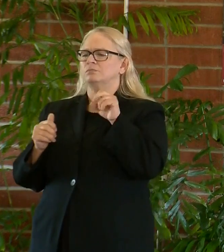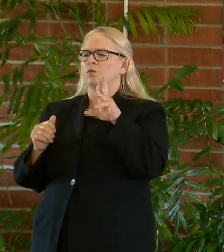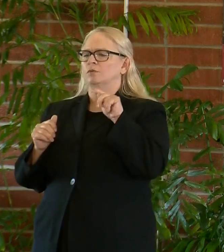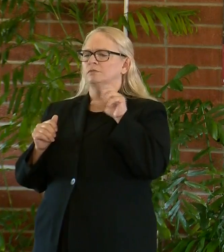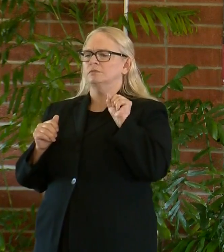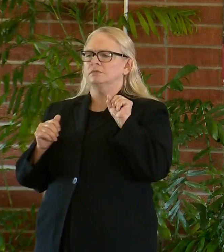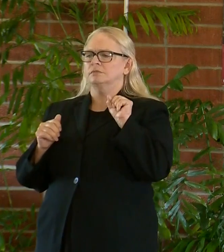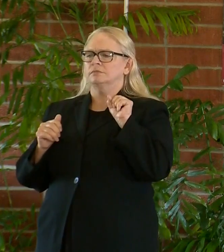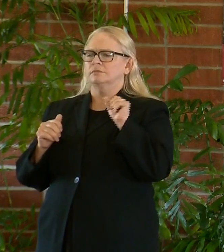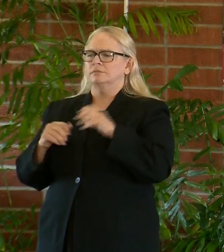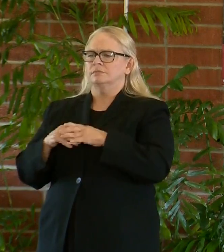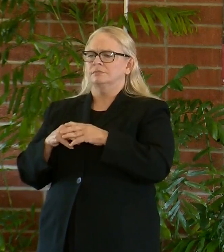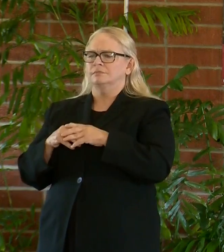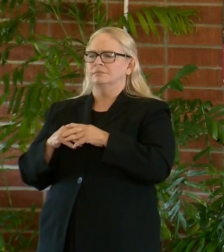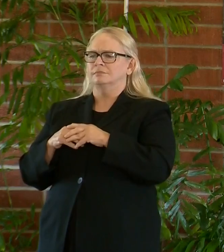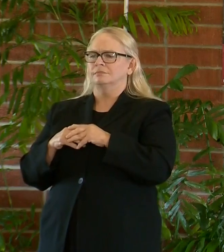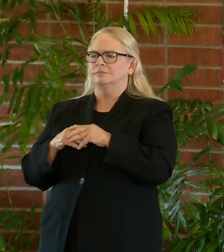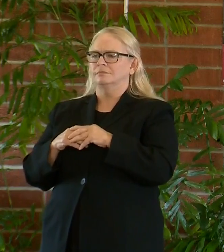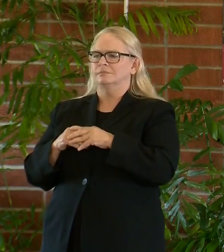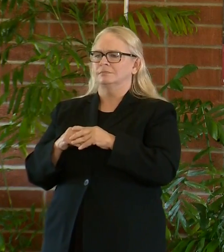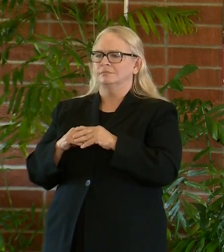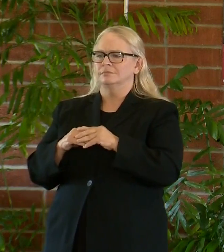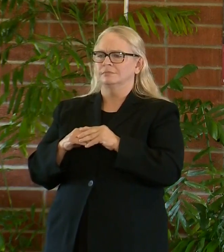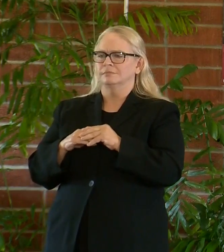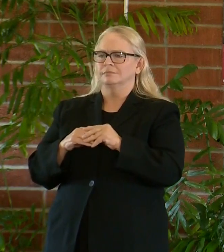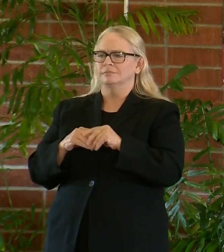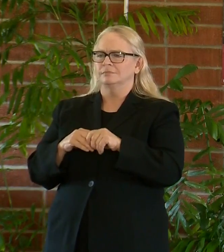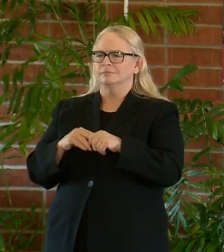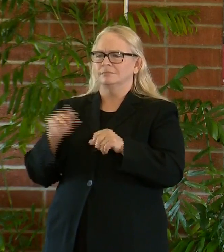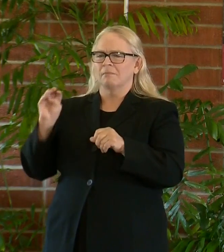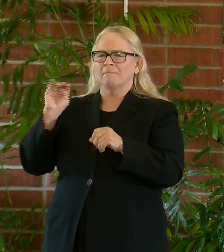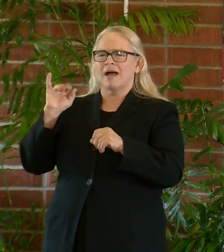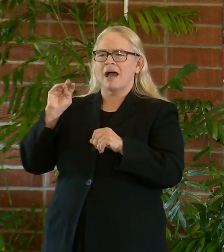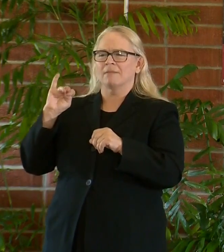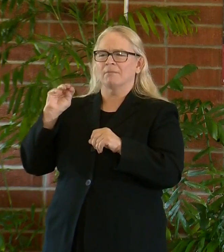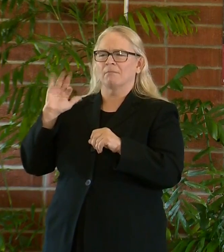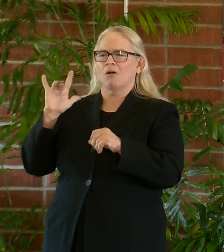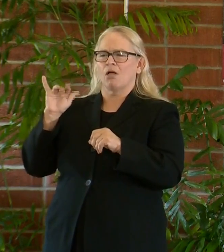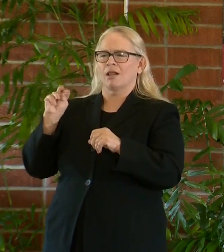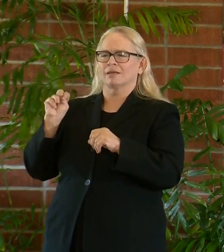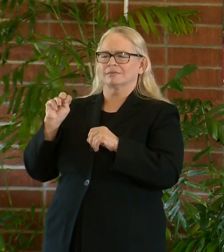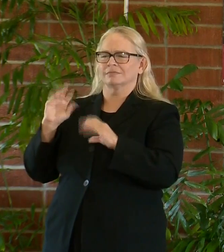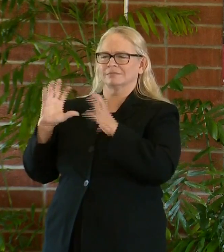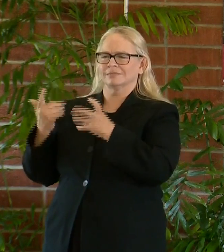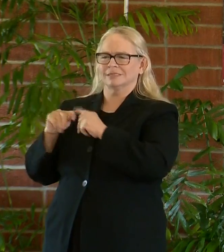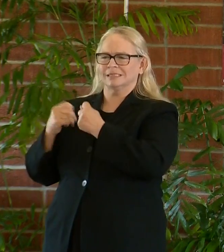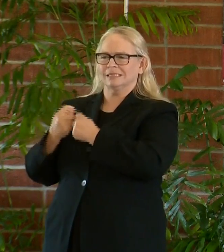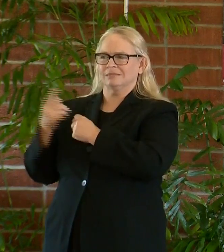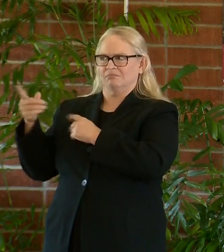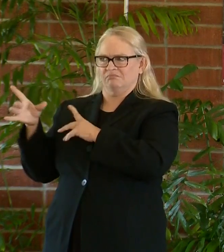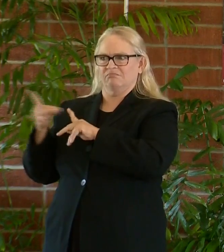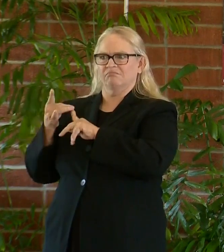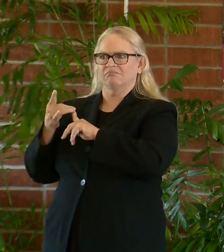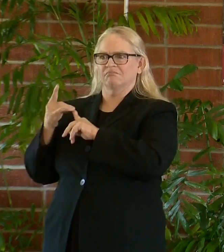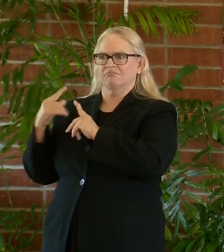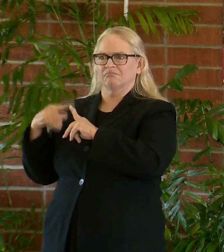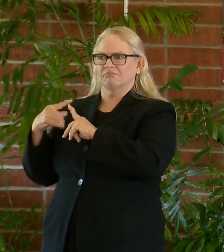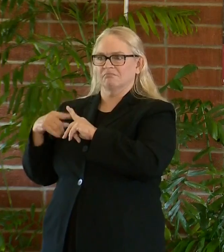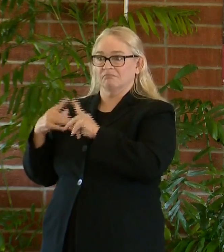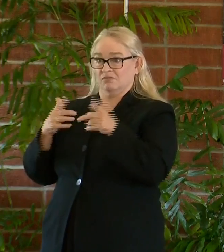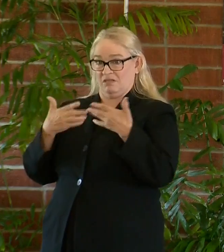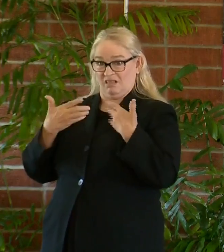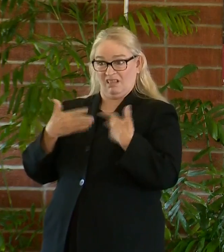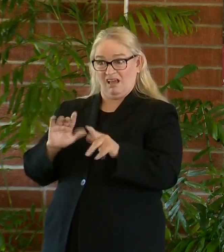Baseball season at risk, do you think it's safe to allow pro sports teams to play here in California, even without fans in the stands? Well, there's protocols